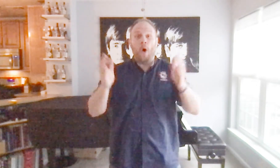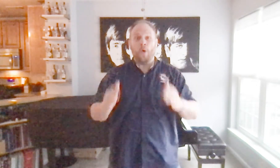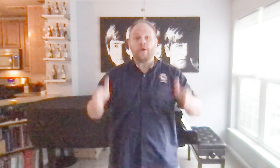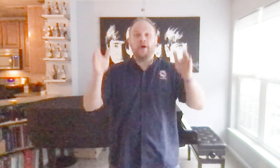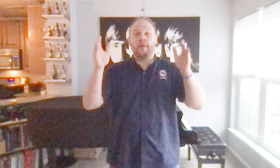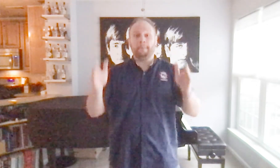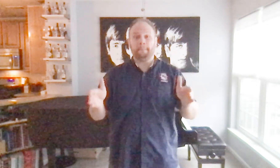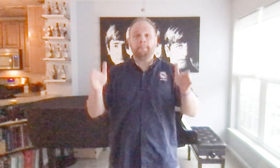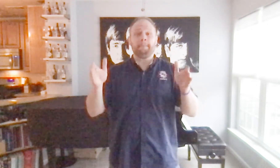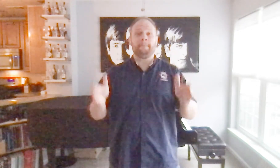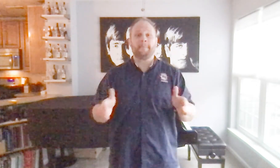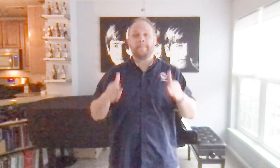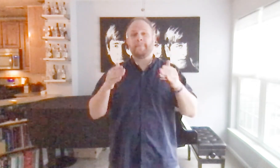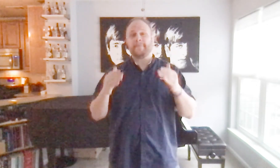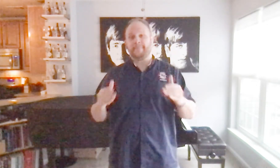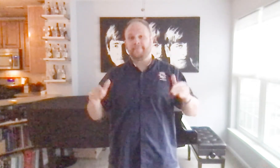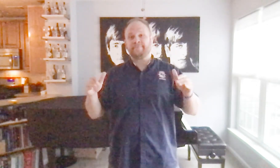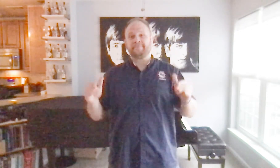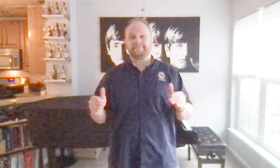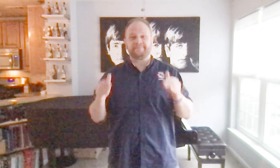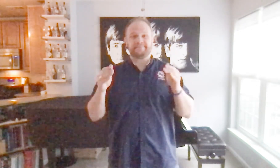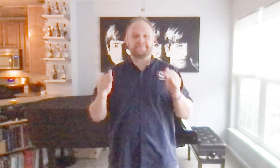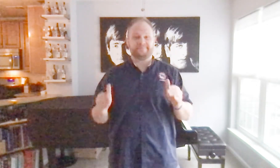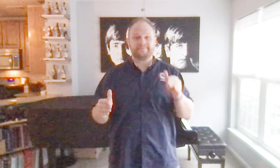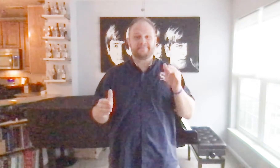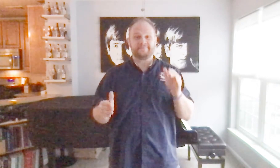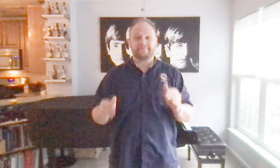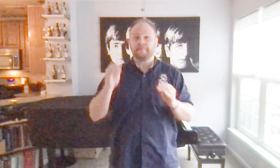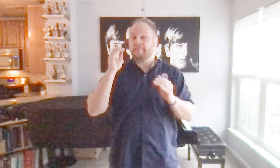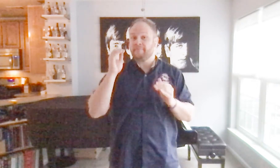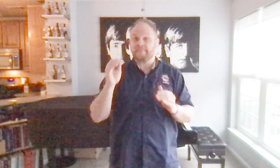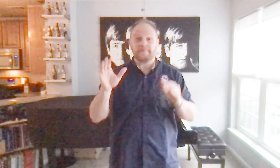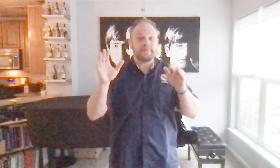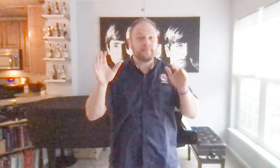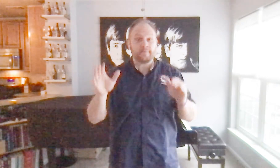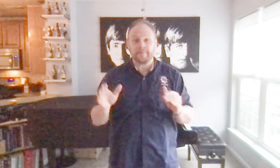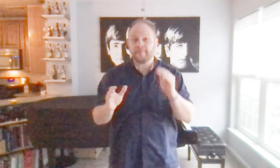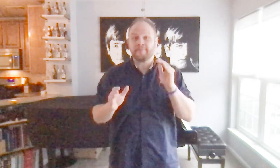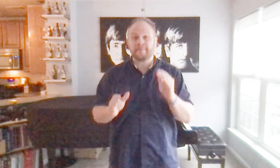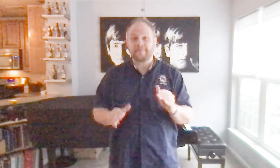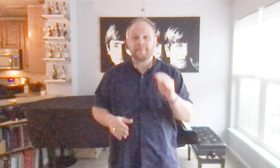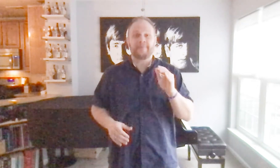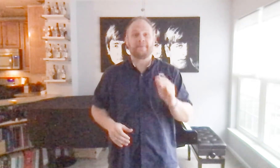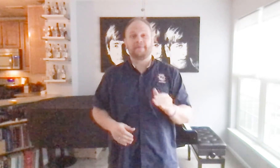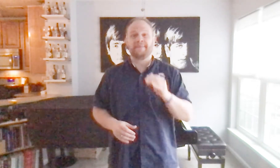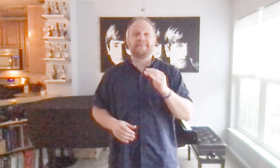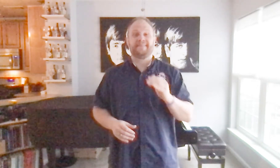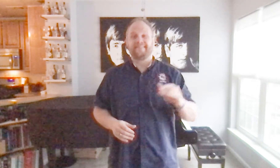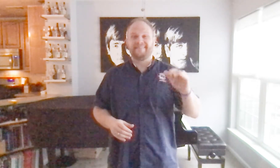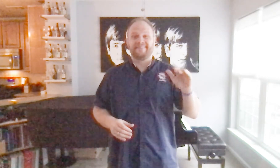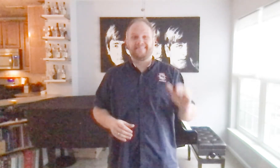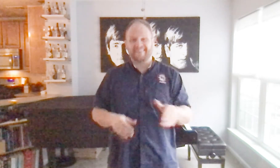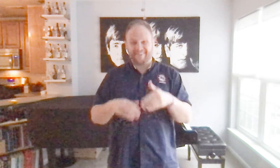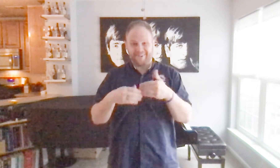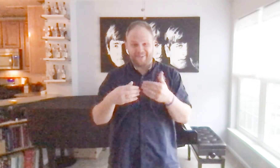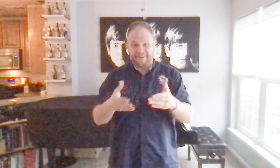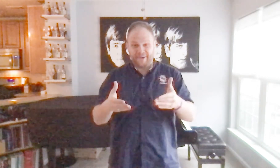alone? How do I feel by the end of the day? Are you sad because you're on your